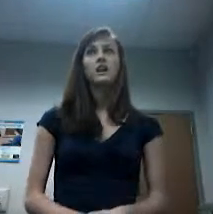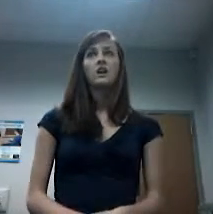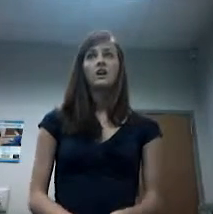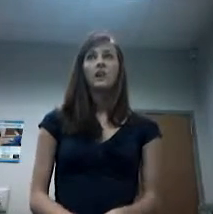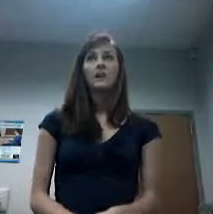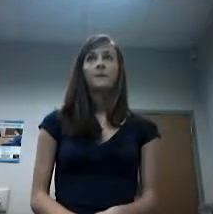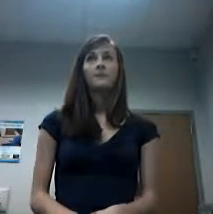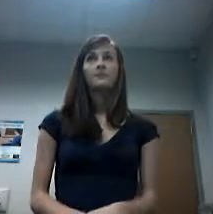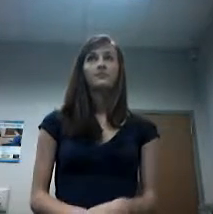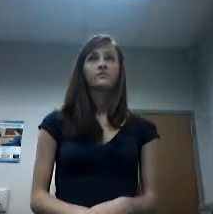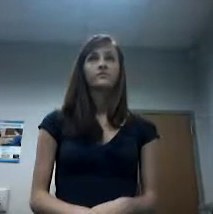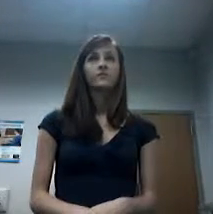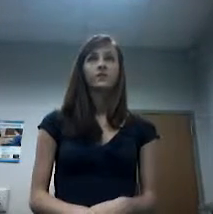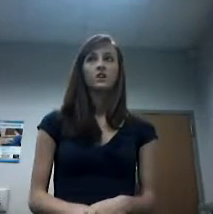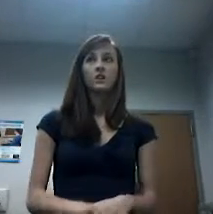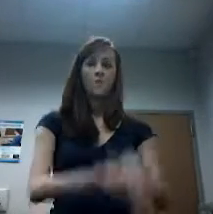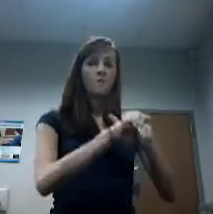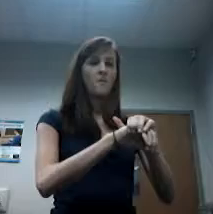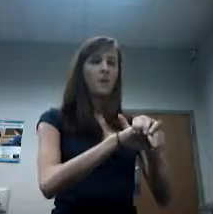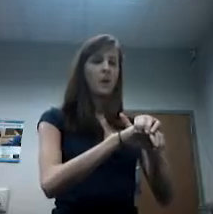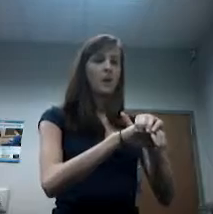of a sudden they're looking at all these cannons pointed down at the city.